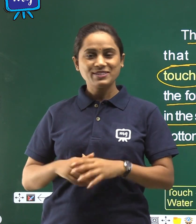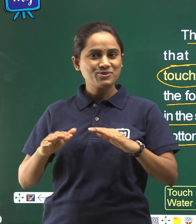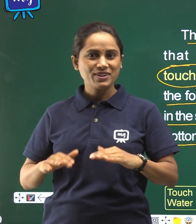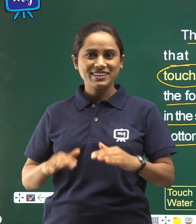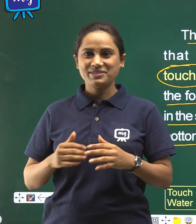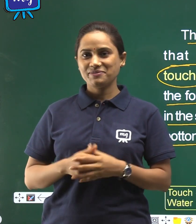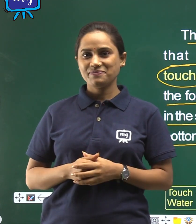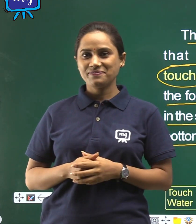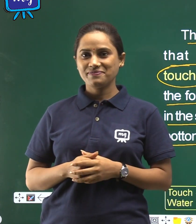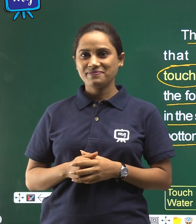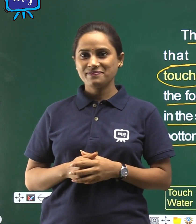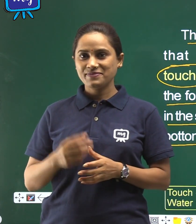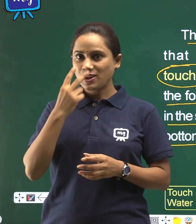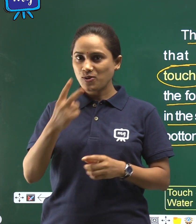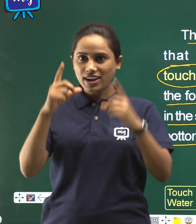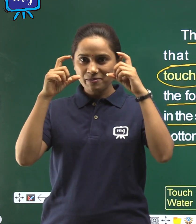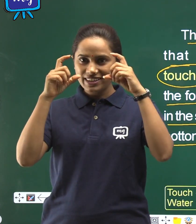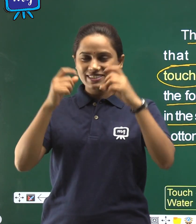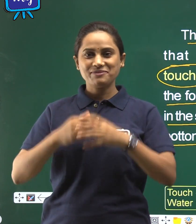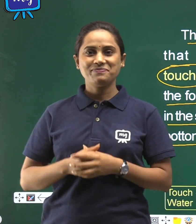Students, look at the picture.